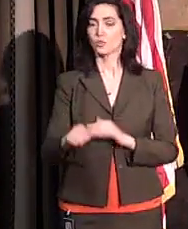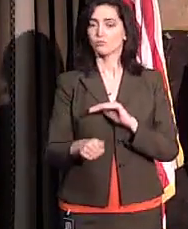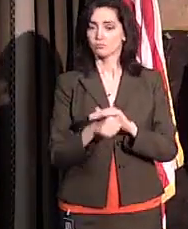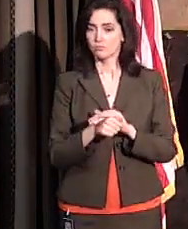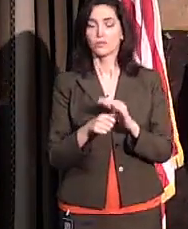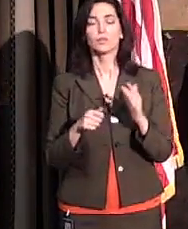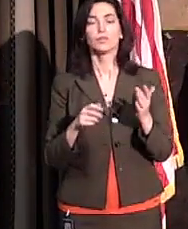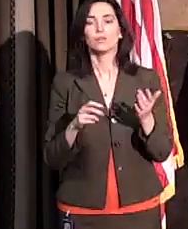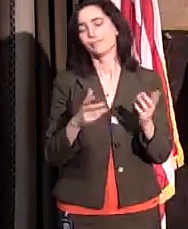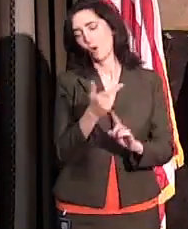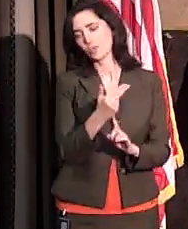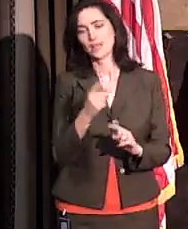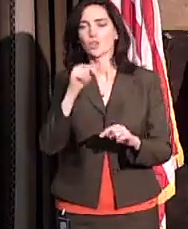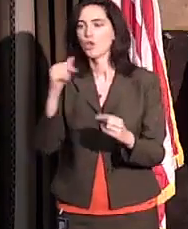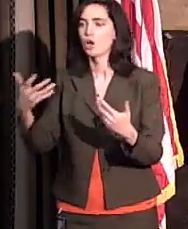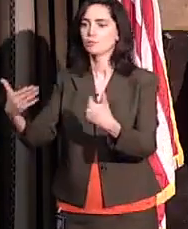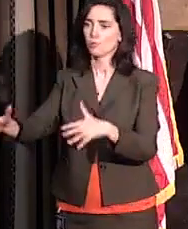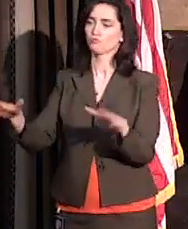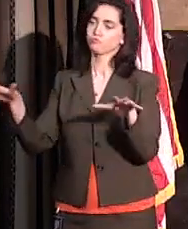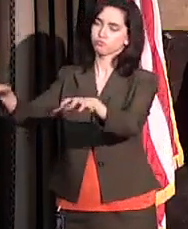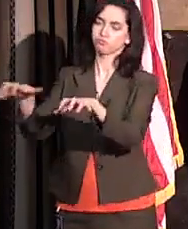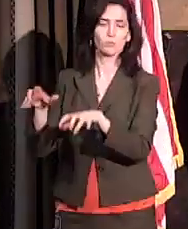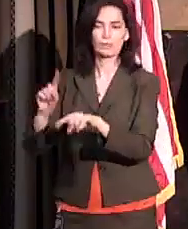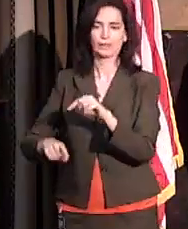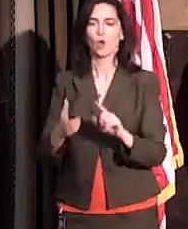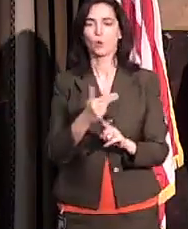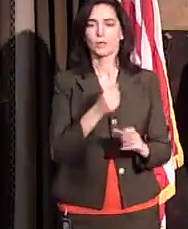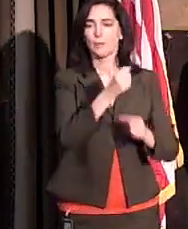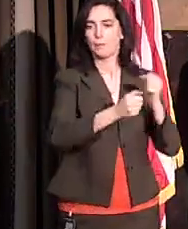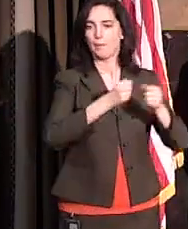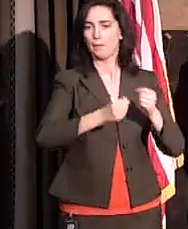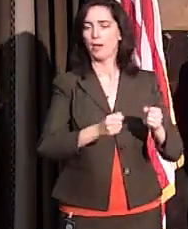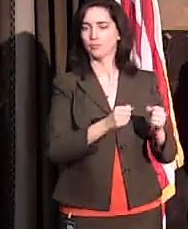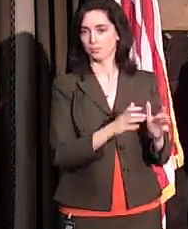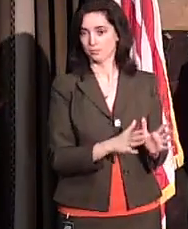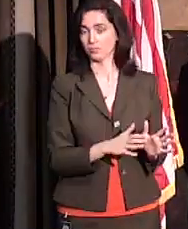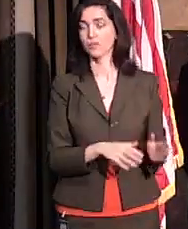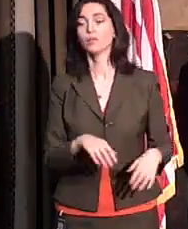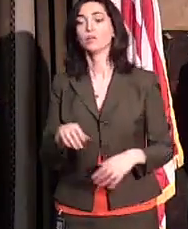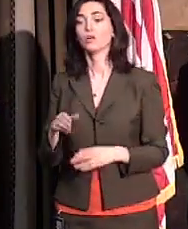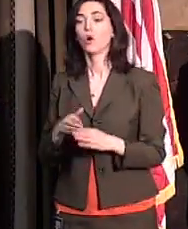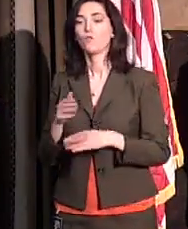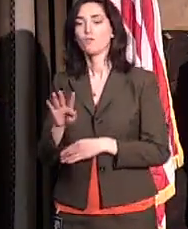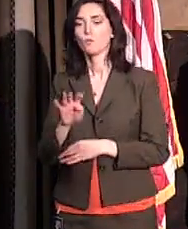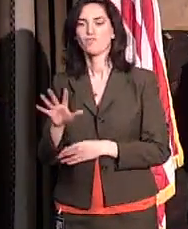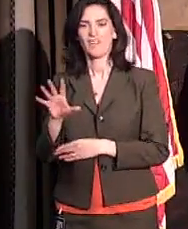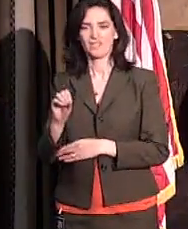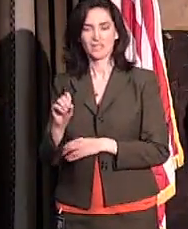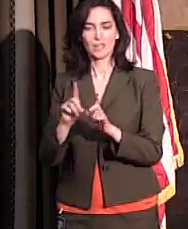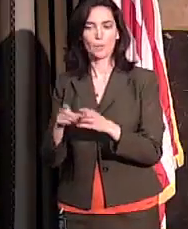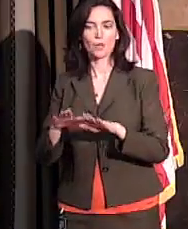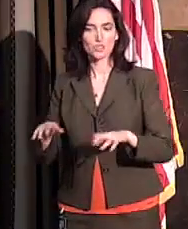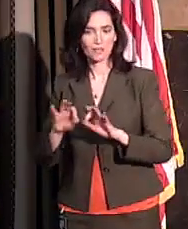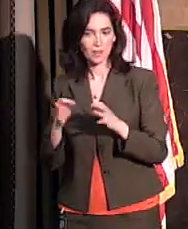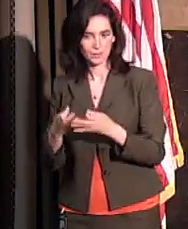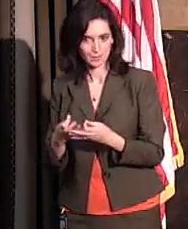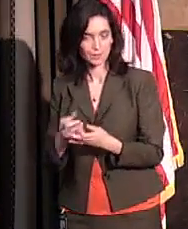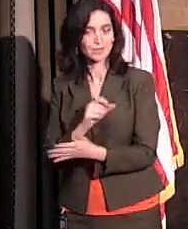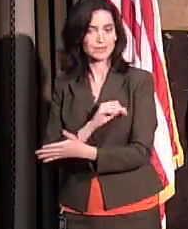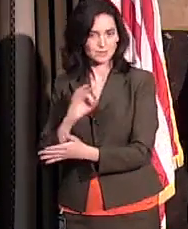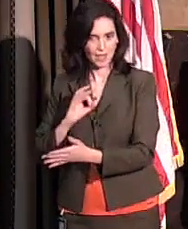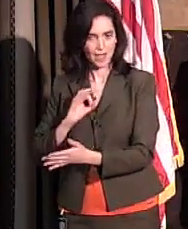is hotels. More than 450 Department of Children and Family Services staff, along with supporting agencies and